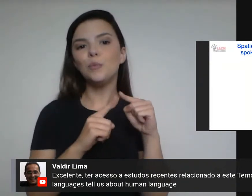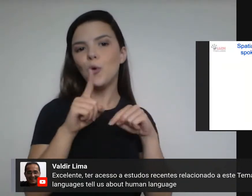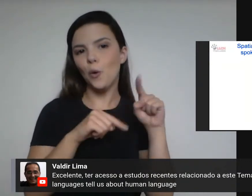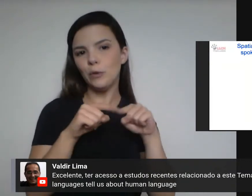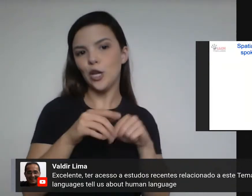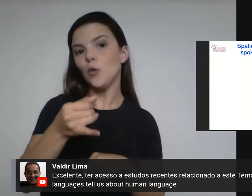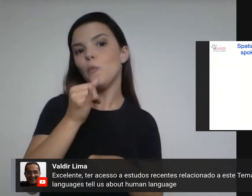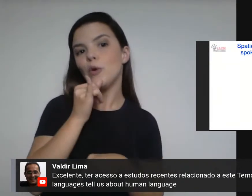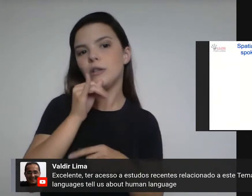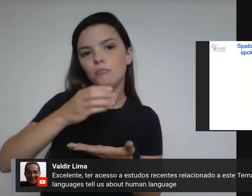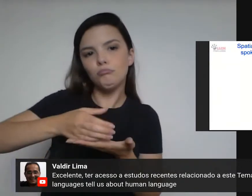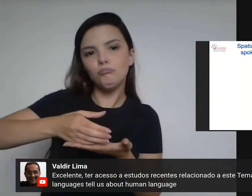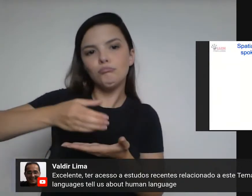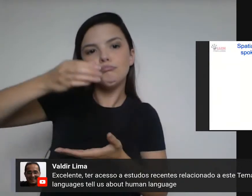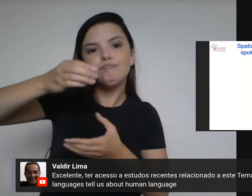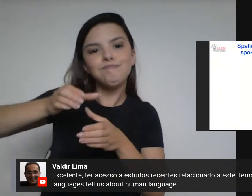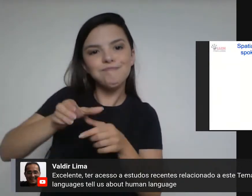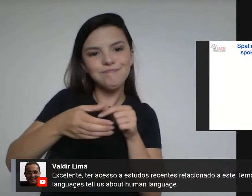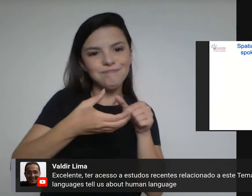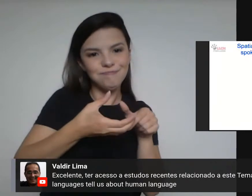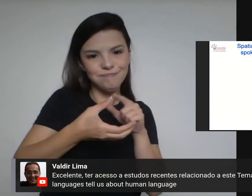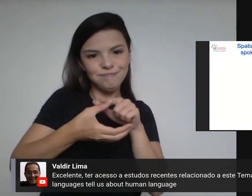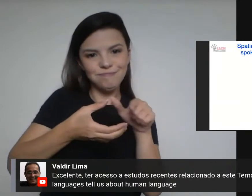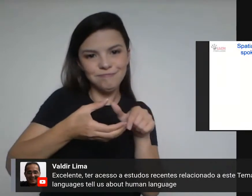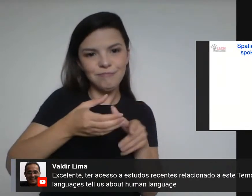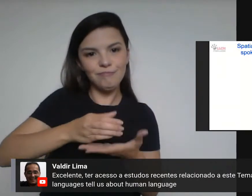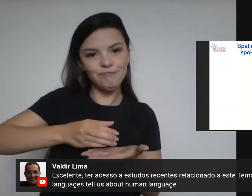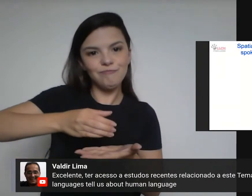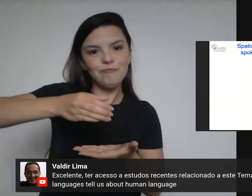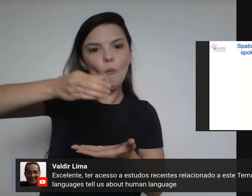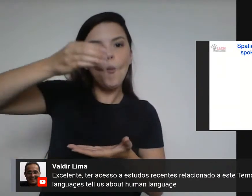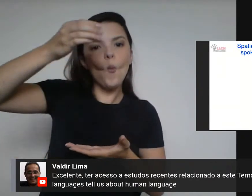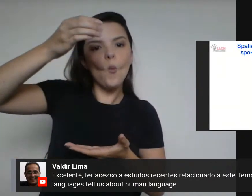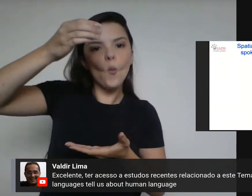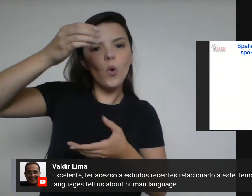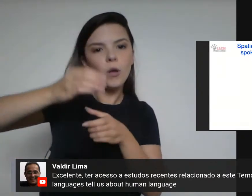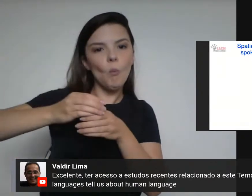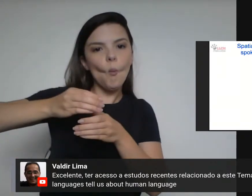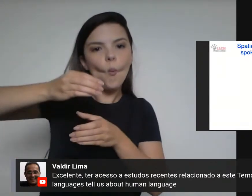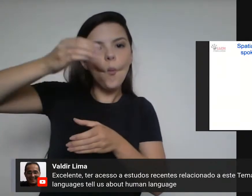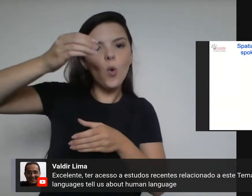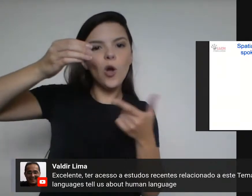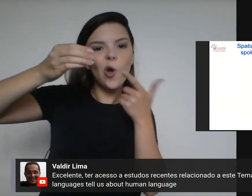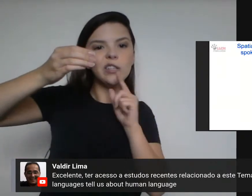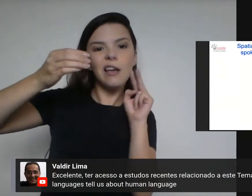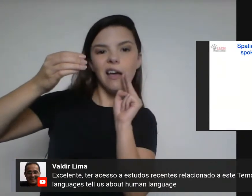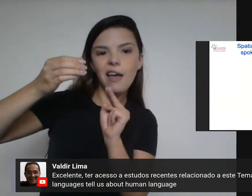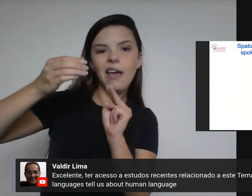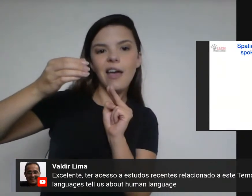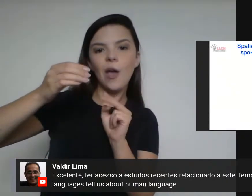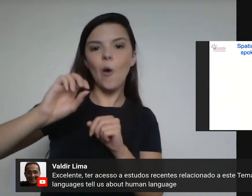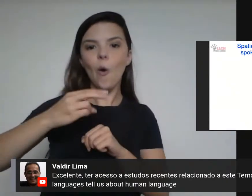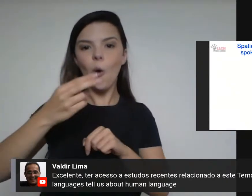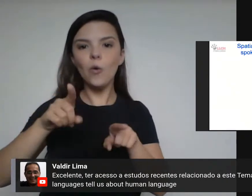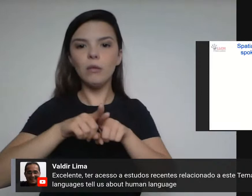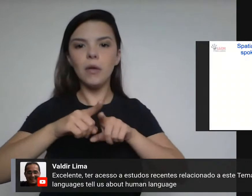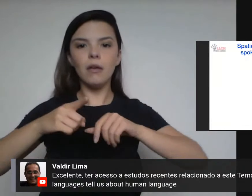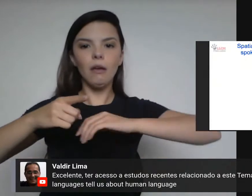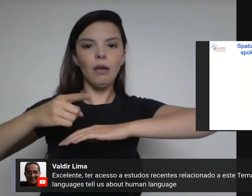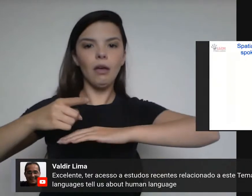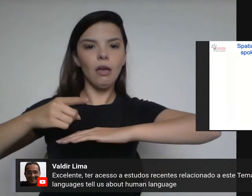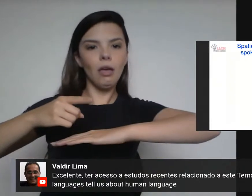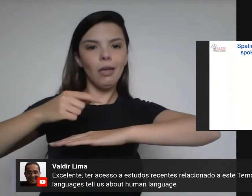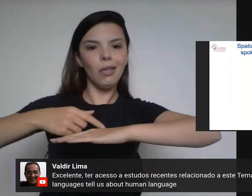cylindrical object for the cup. This is showing you a long, thin object and talking about the location of a hammer on a table as opposed to a cup.